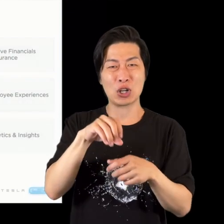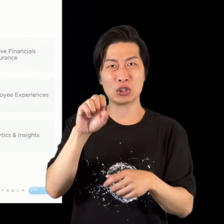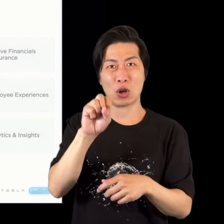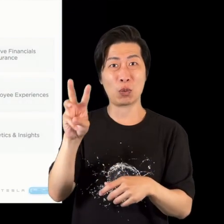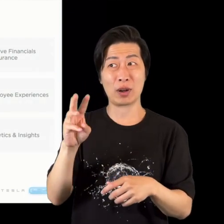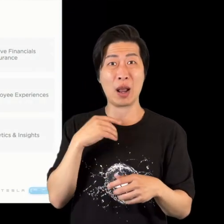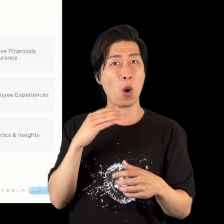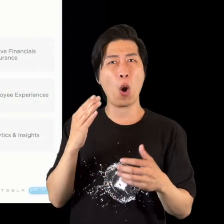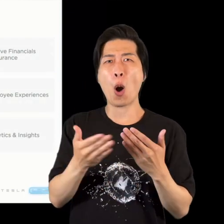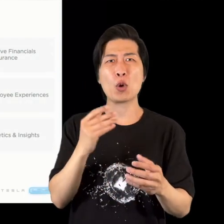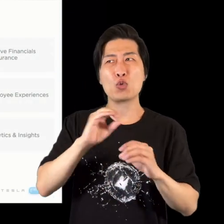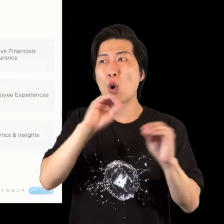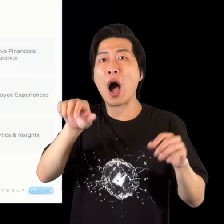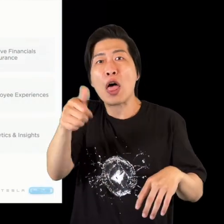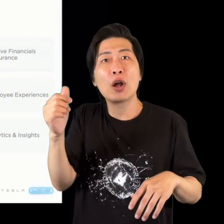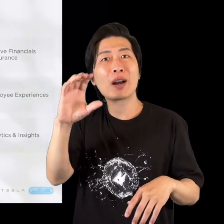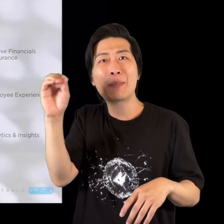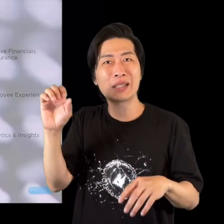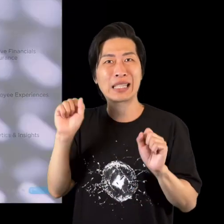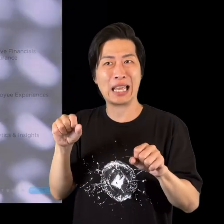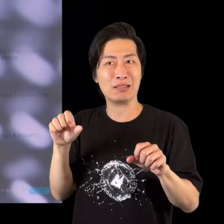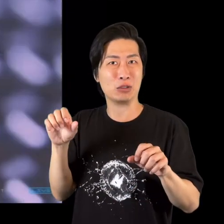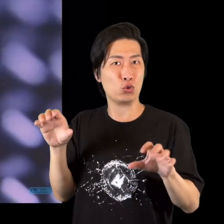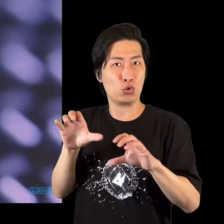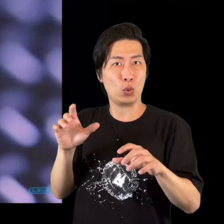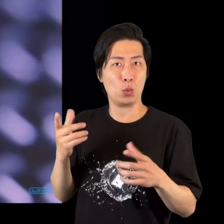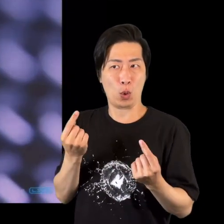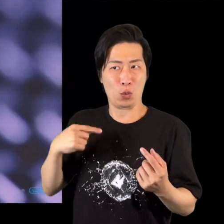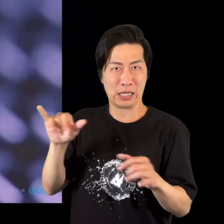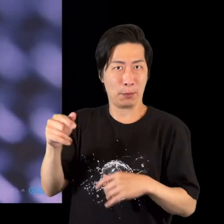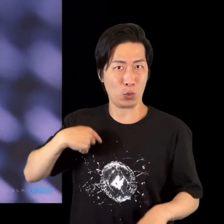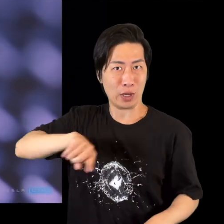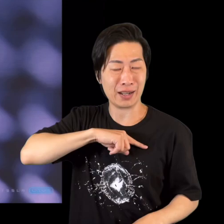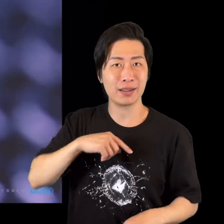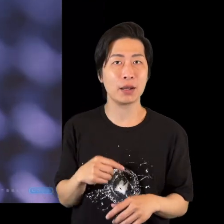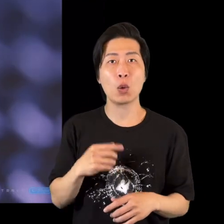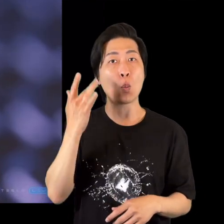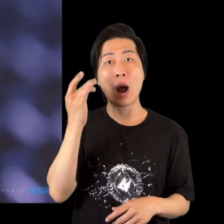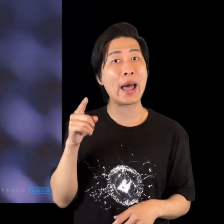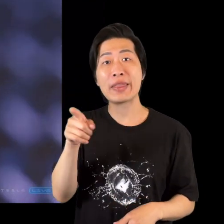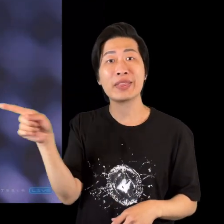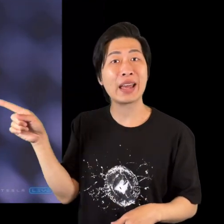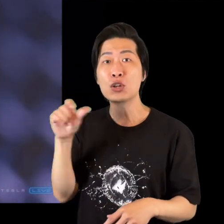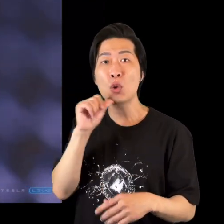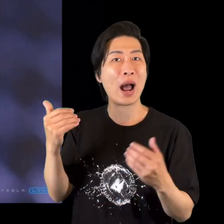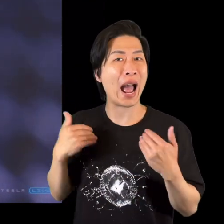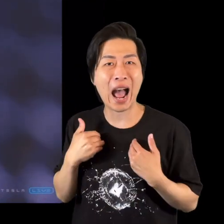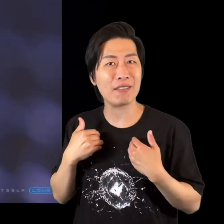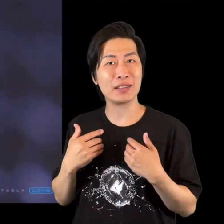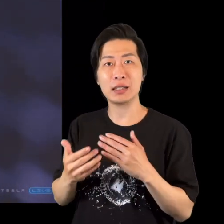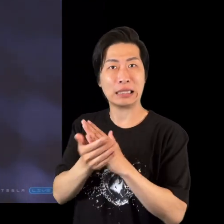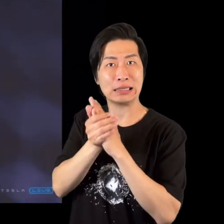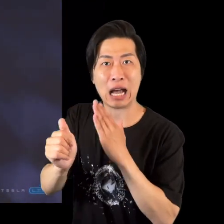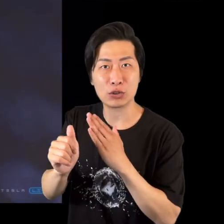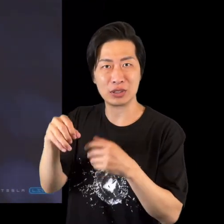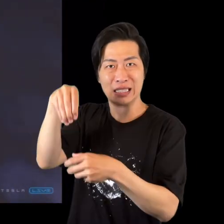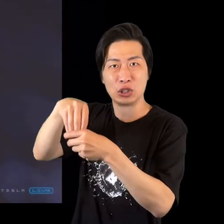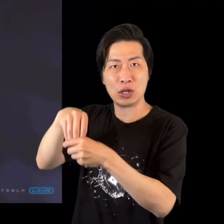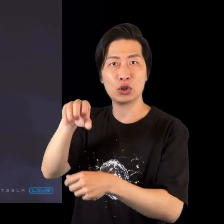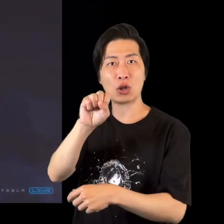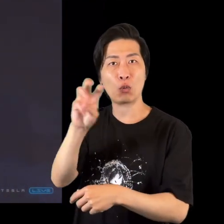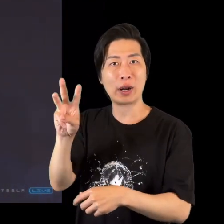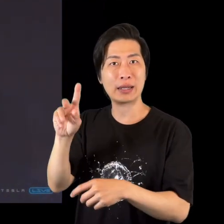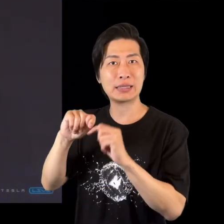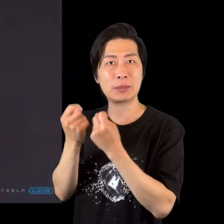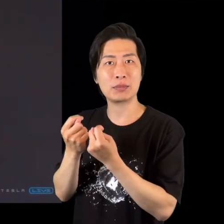no companies in the world can do this because they do not have a very talented internal software